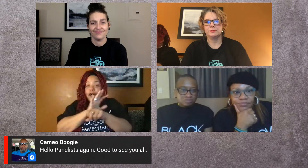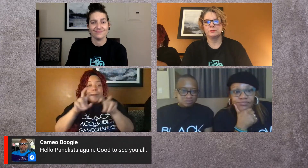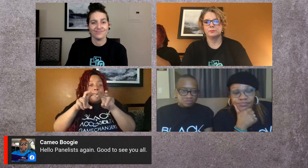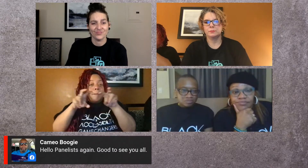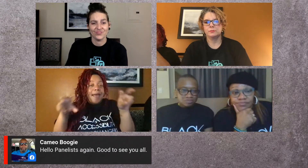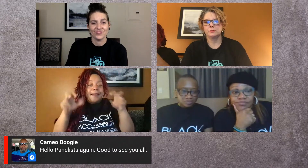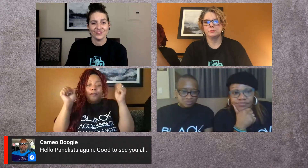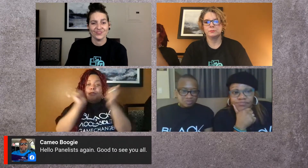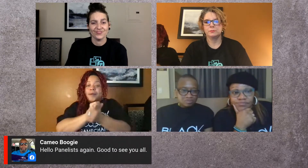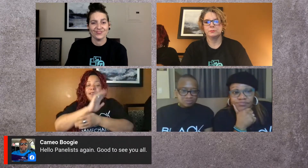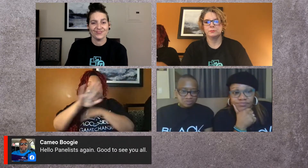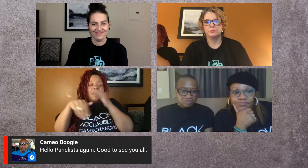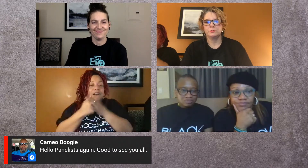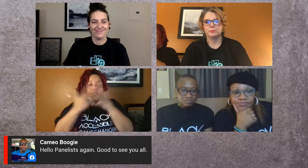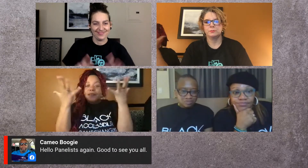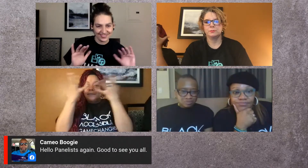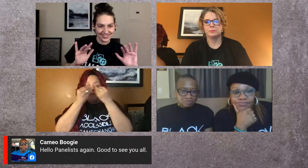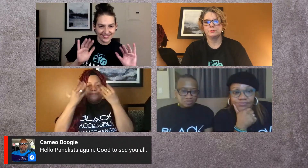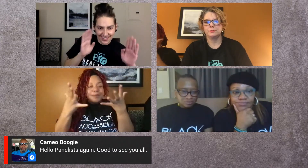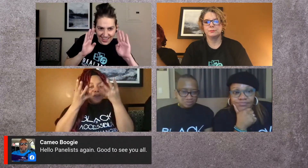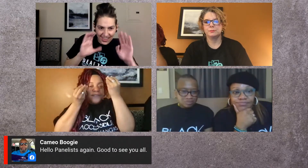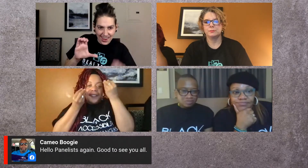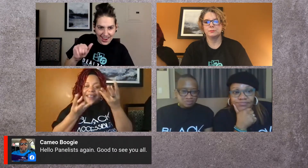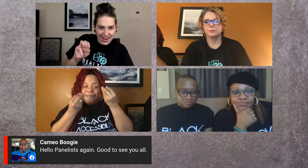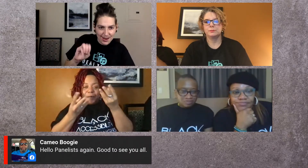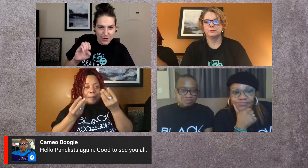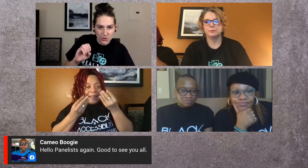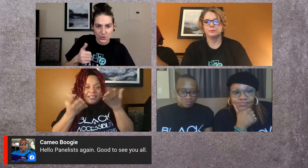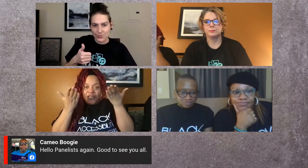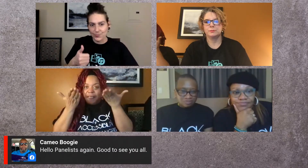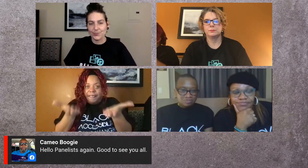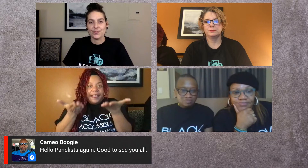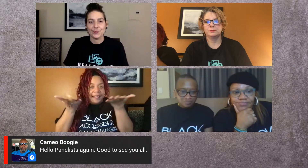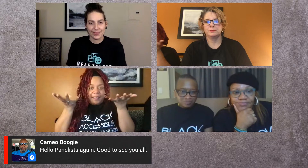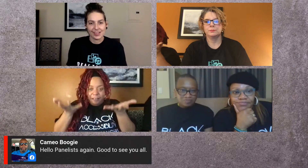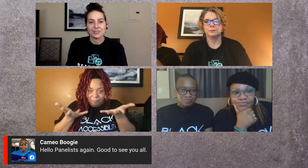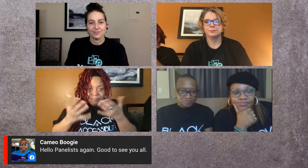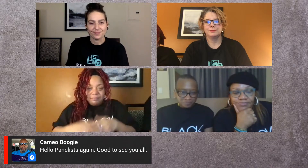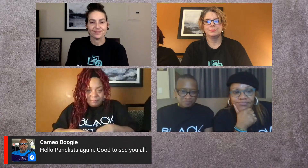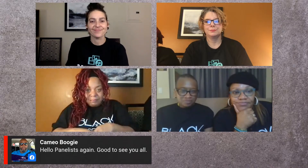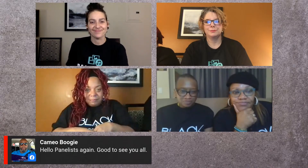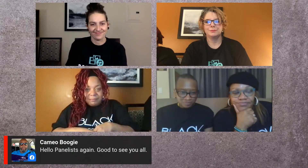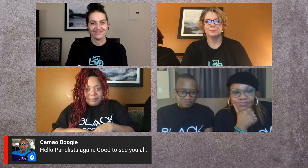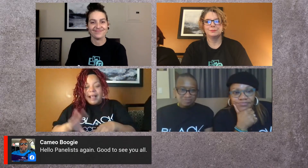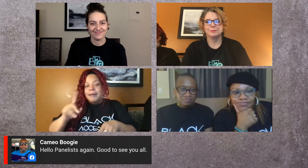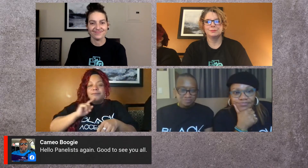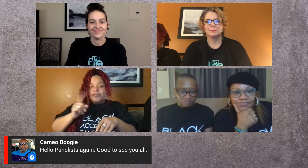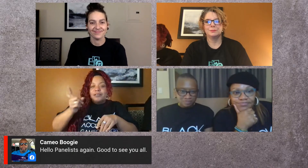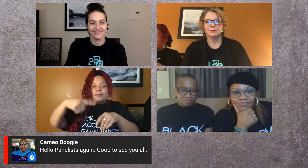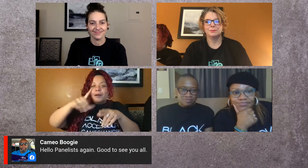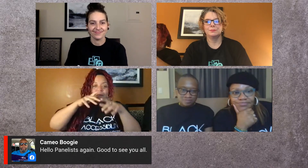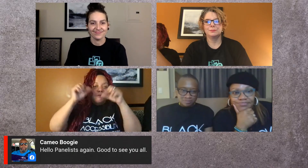can go and watch the full panel discussion. It was really beautiful.